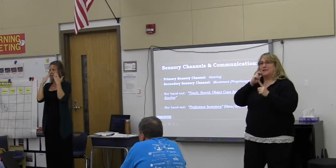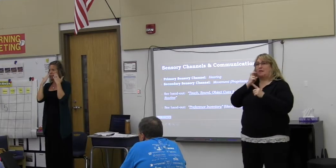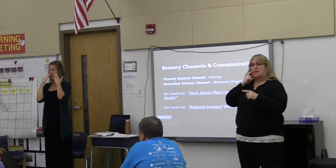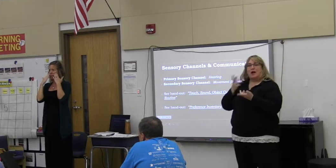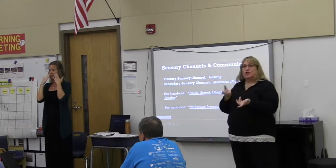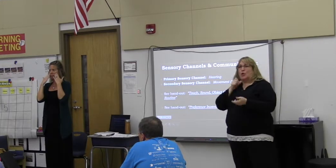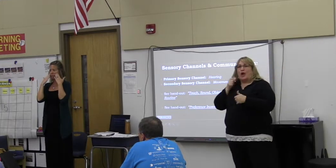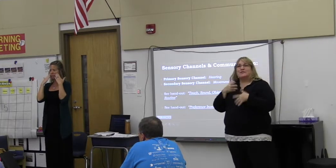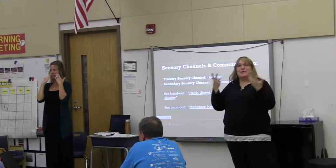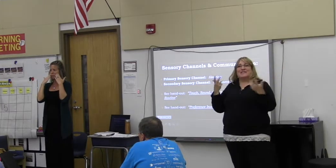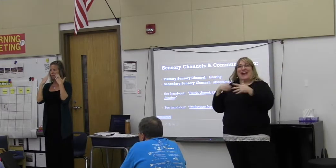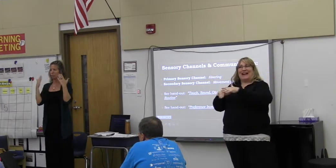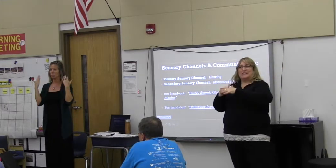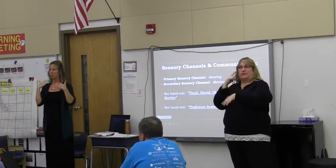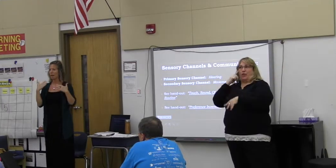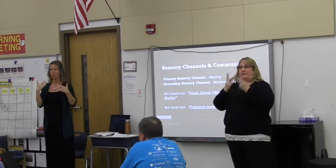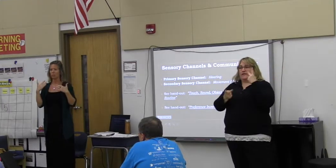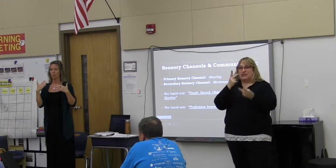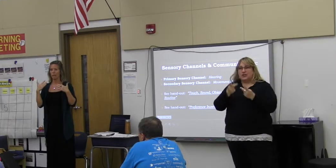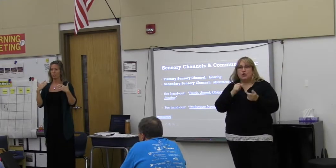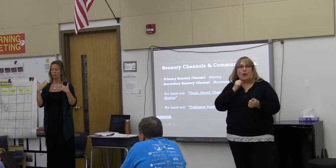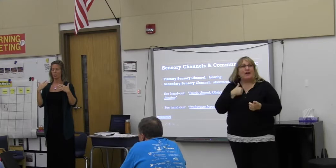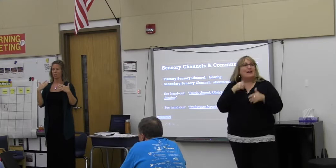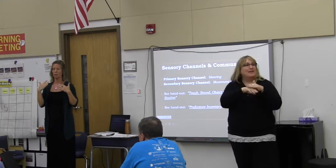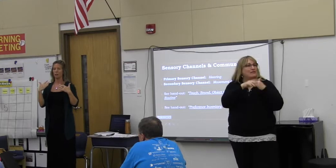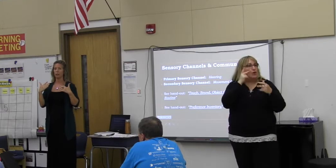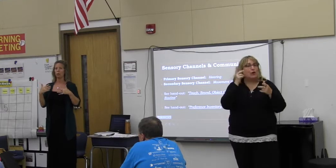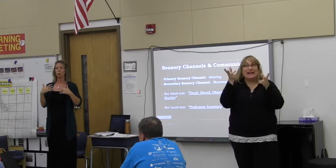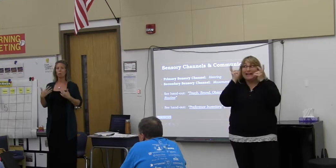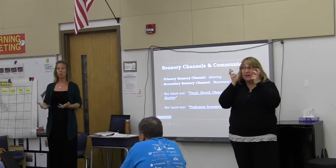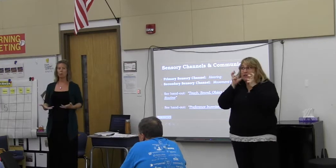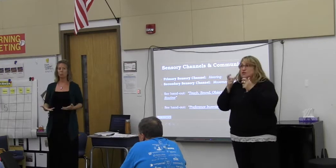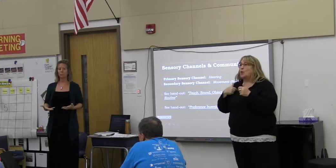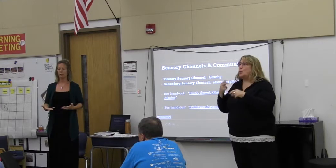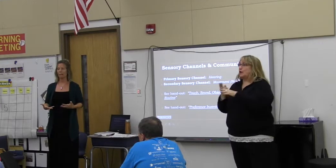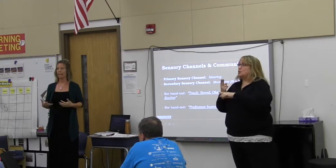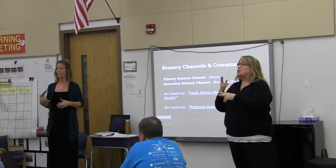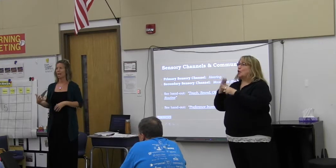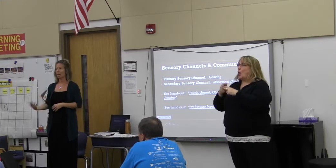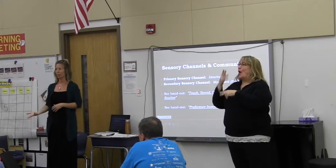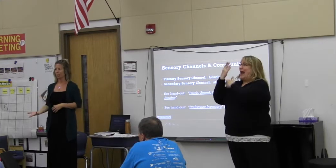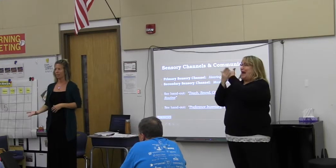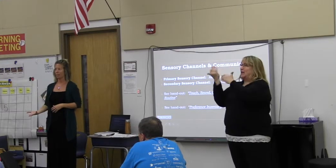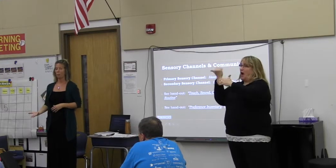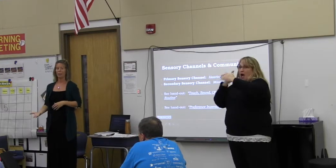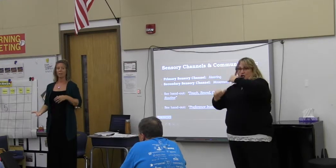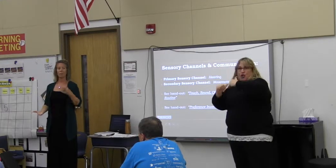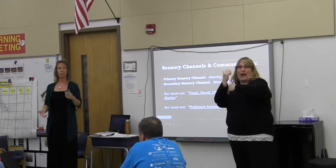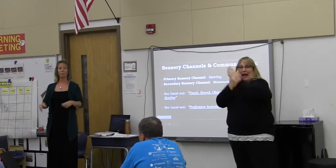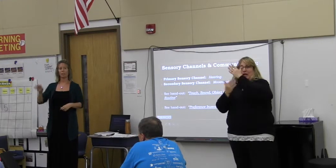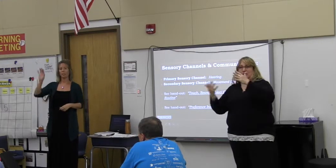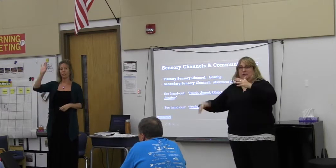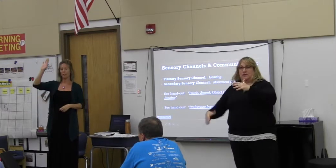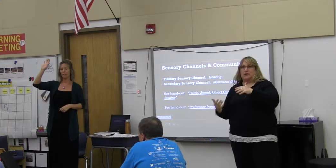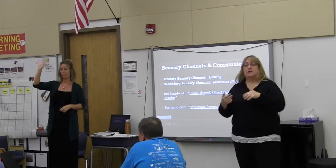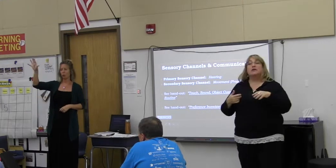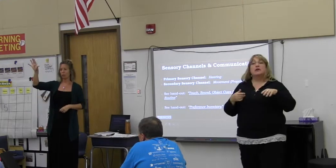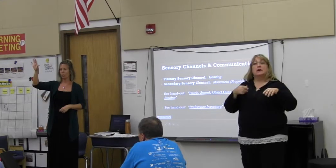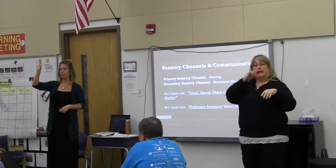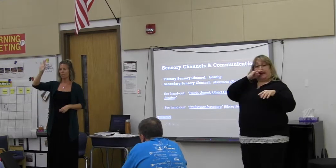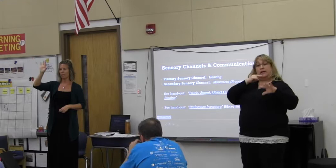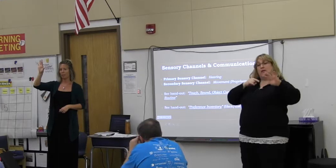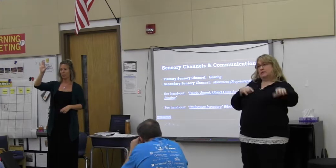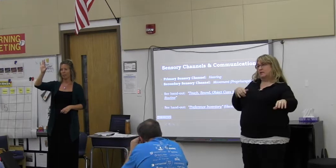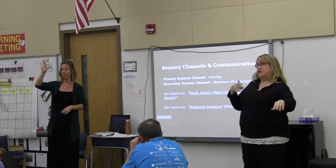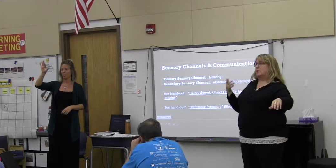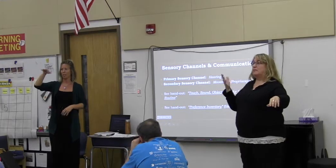don't have as much access to their vision, don't have as much access to their hearing, we use what's called hand underhand. So basically, the adult